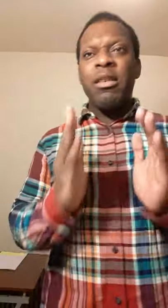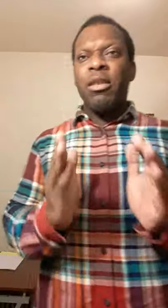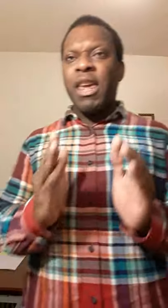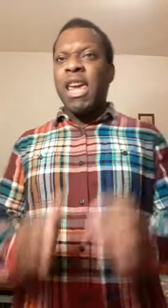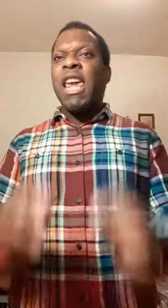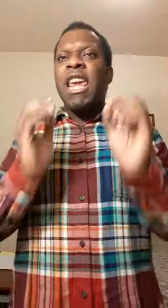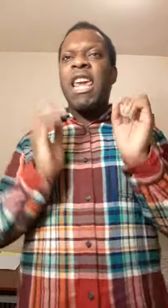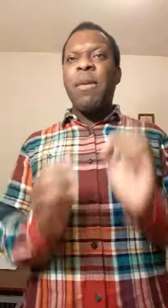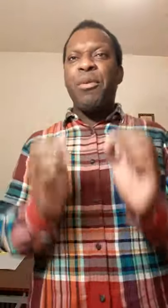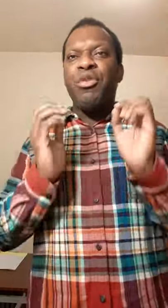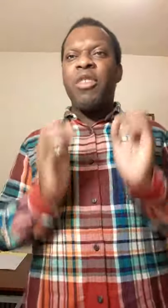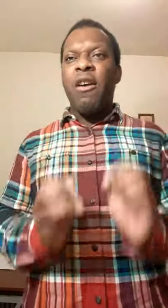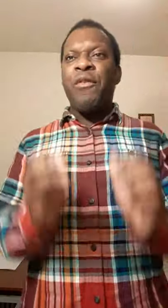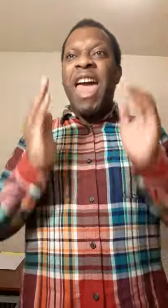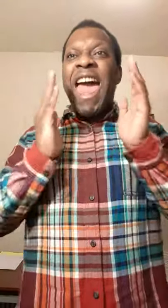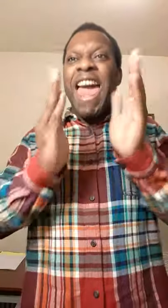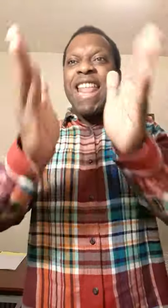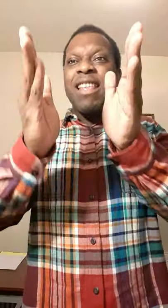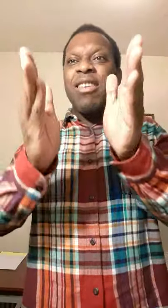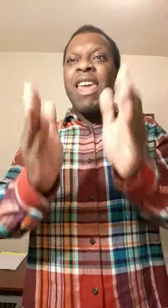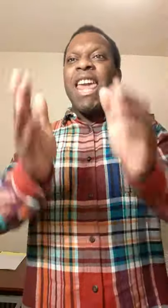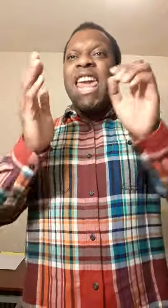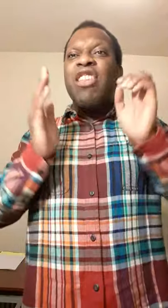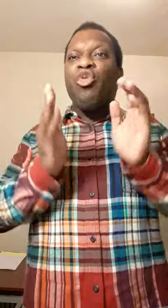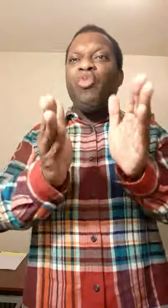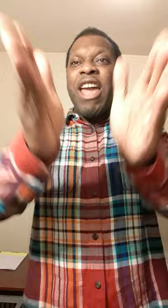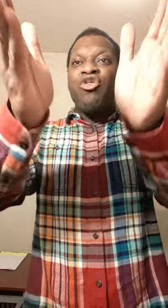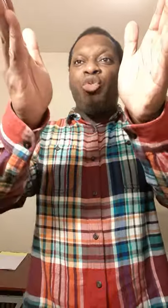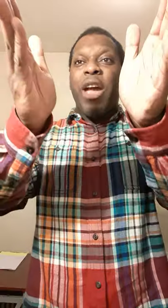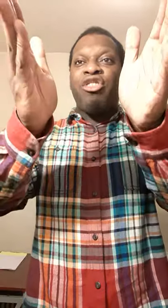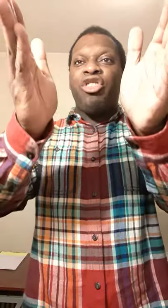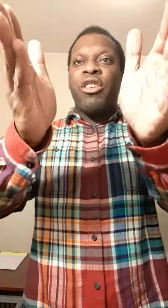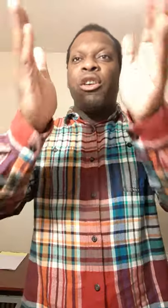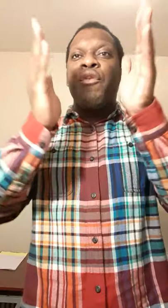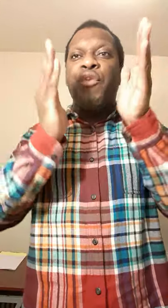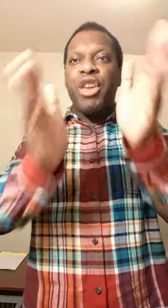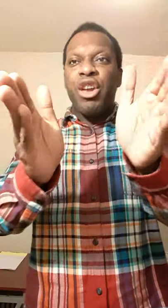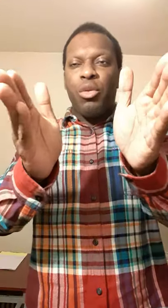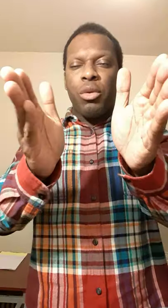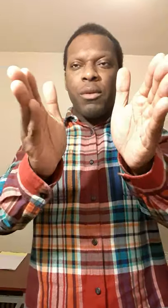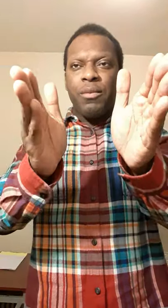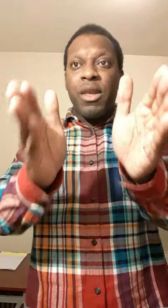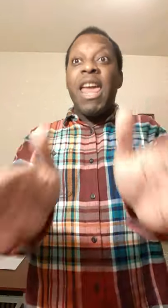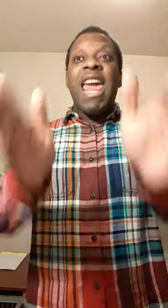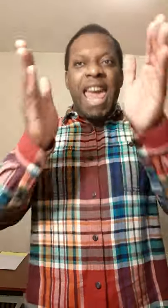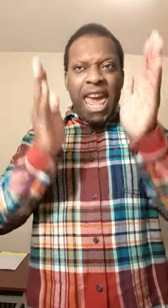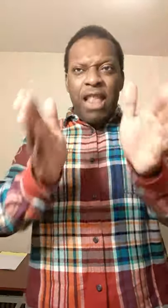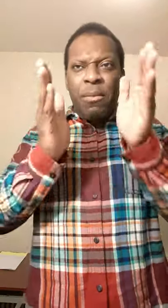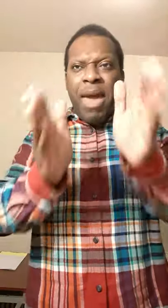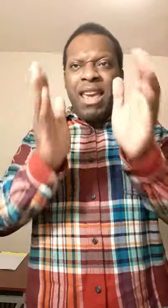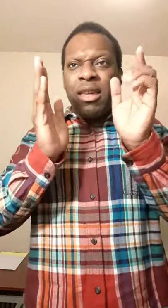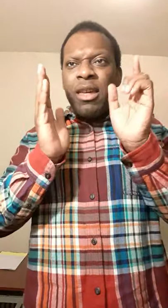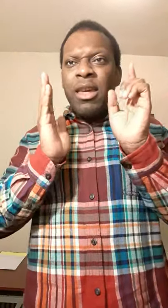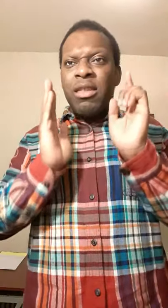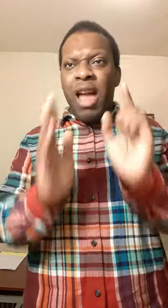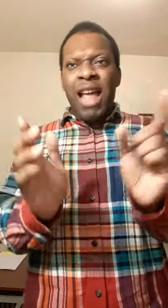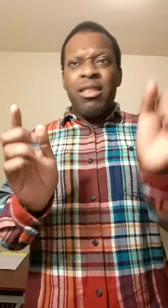Constantly keep yourself headed in the right direction for you. It may not